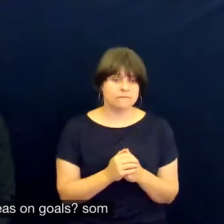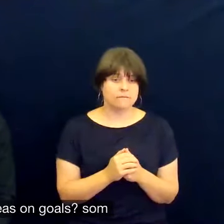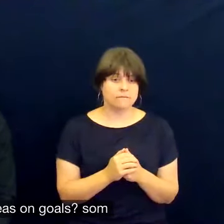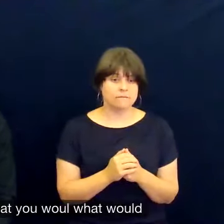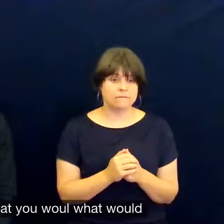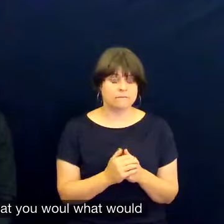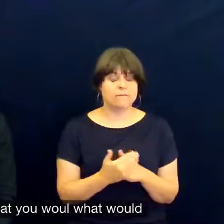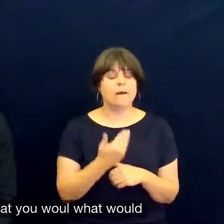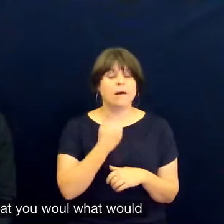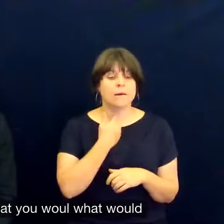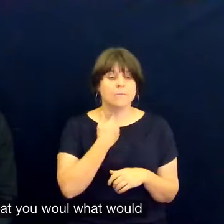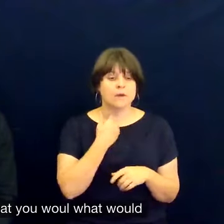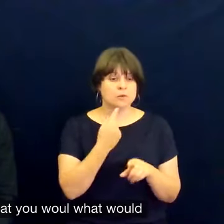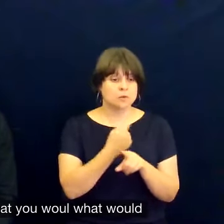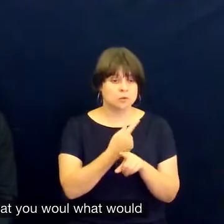As Meredith mentioned,